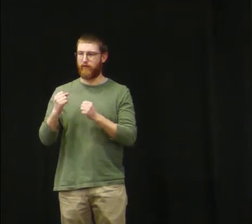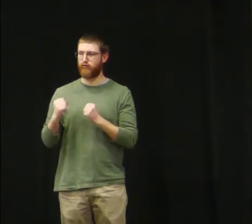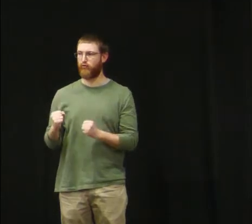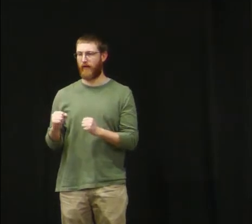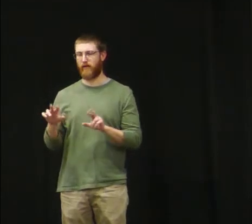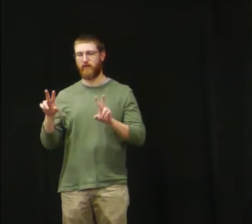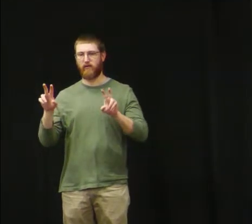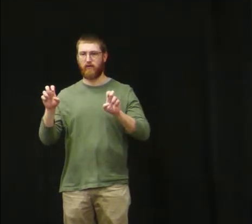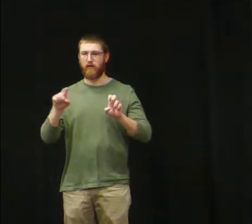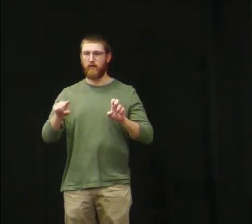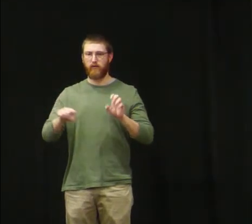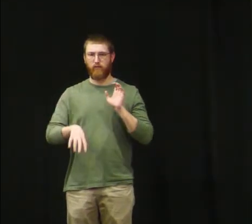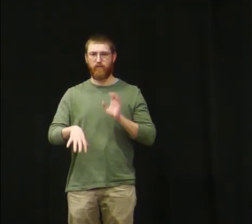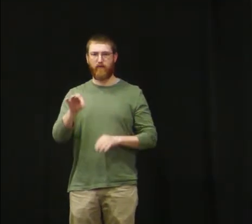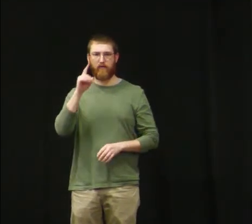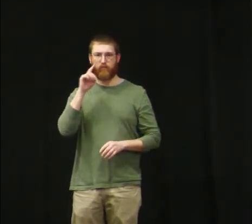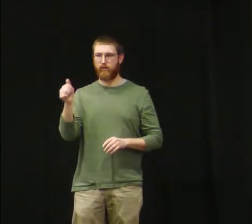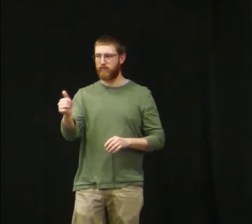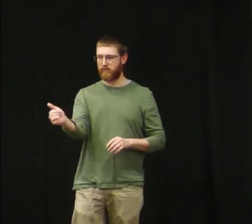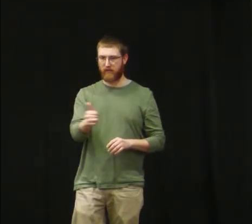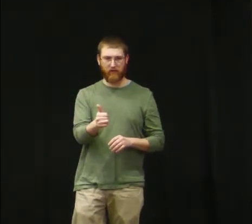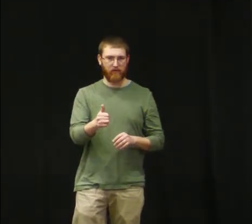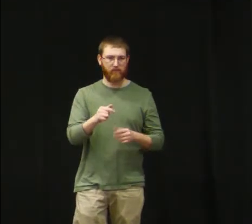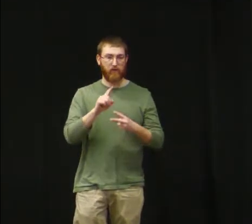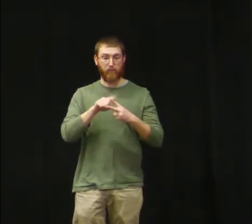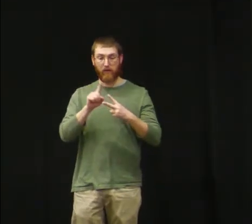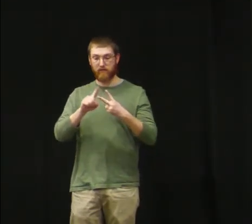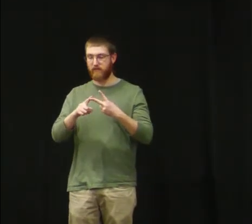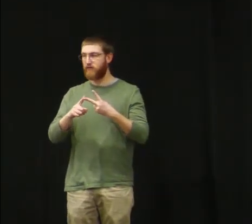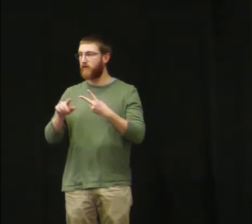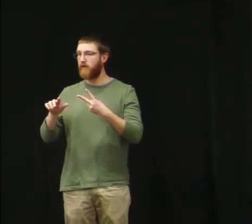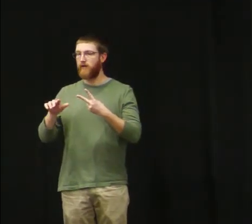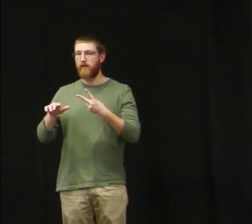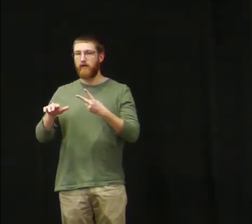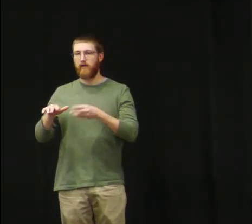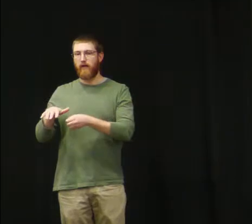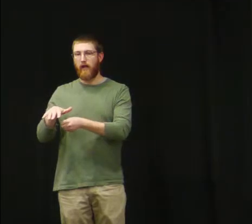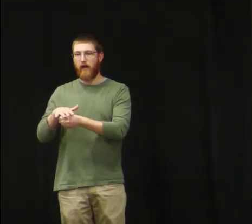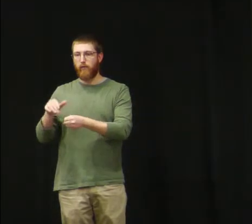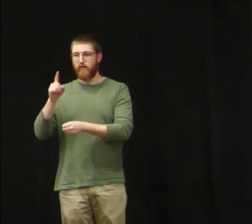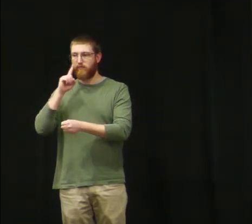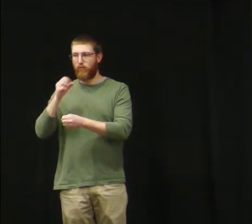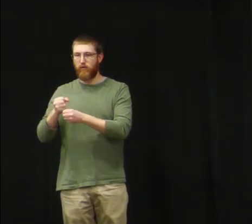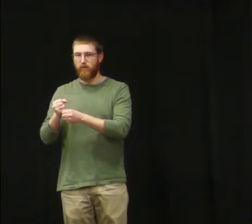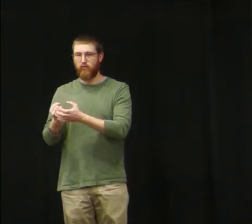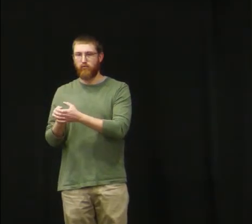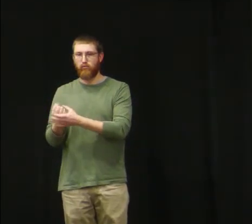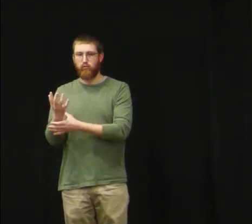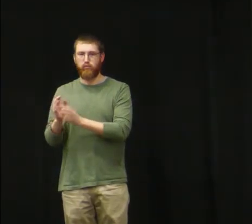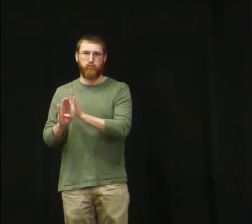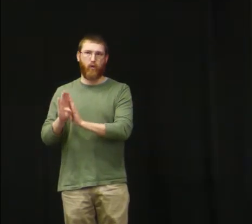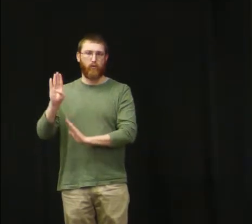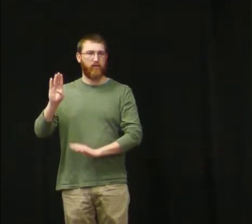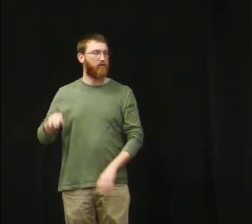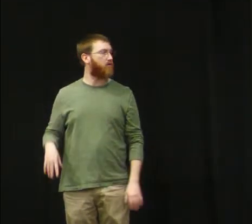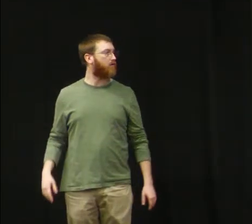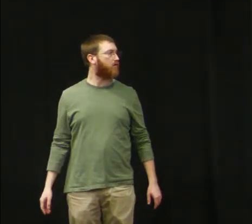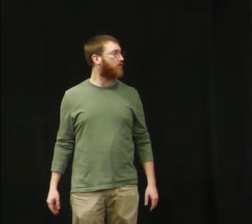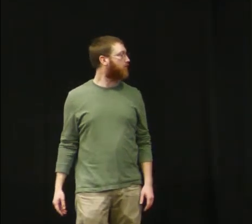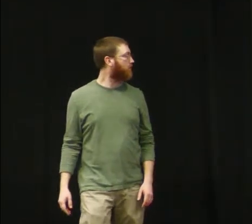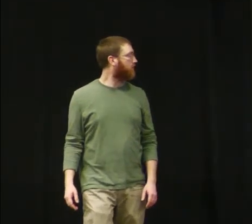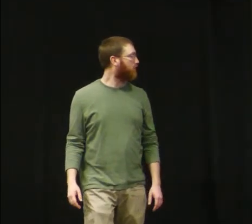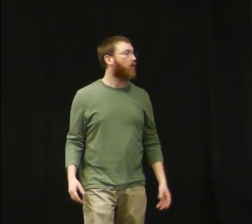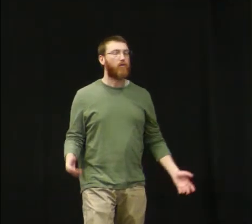as the IEP author, and then areas for growth that you found for yourself? As it relates to performance